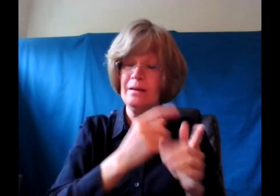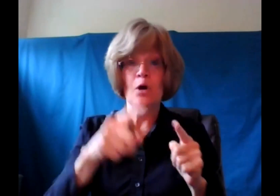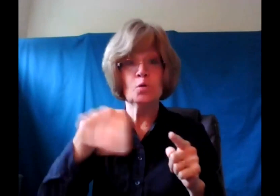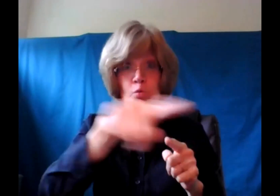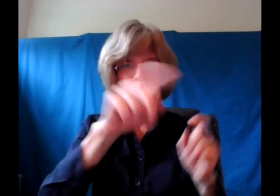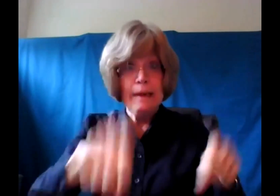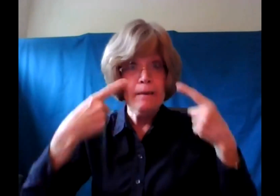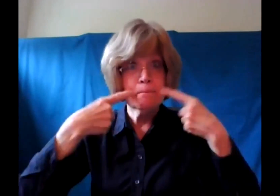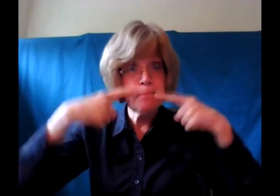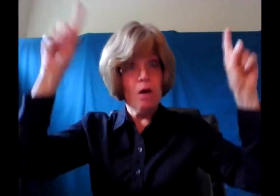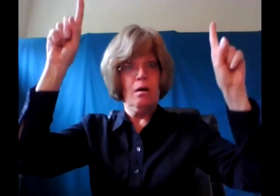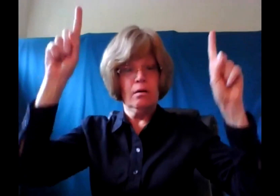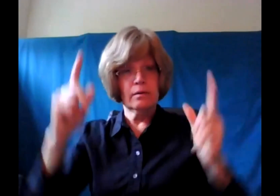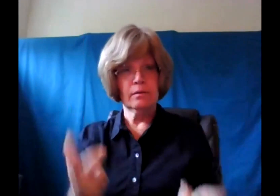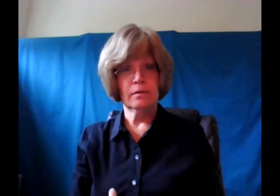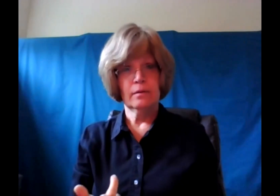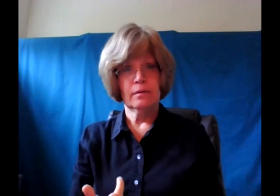you can do it.